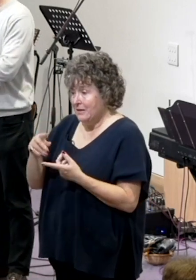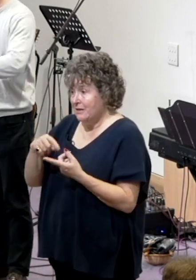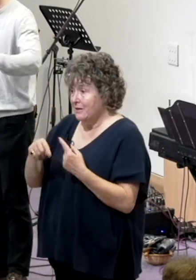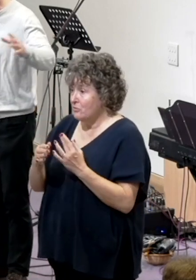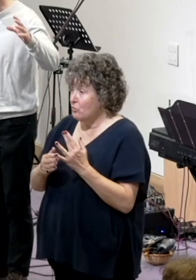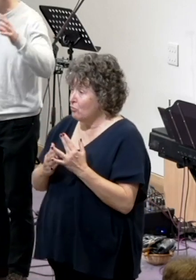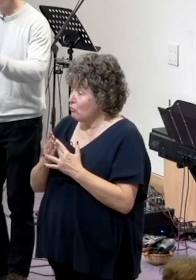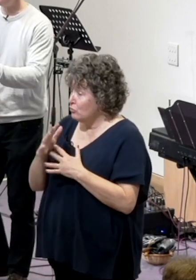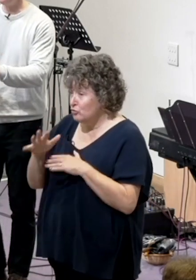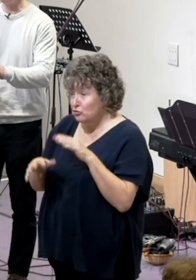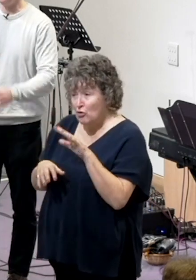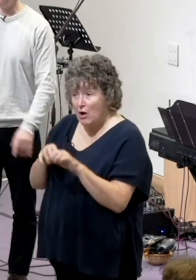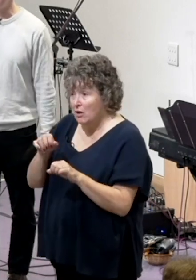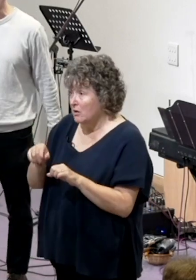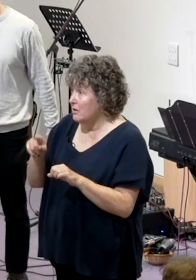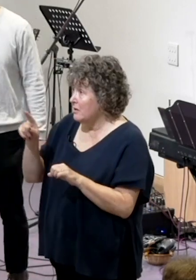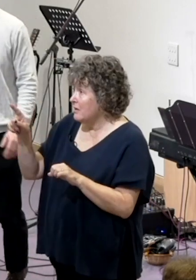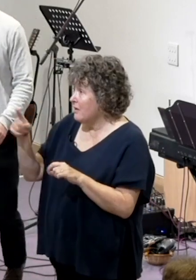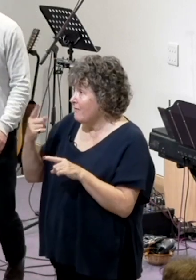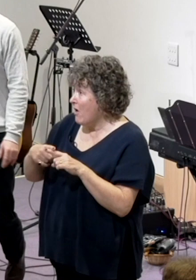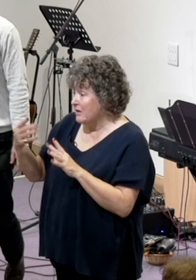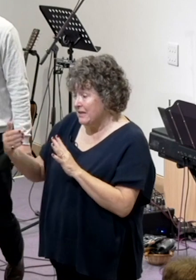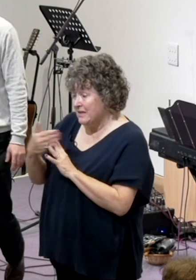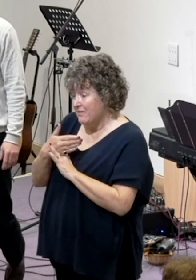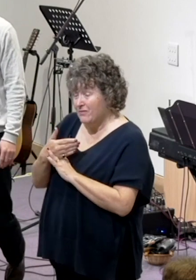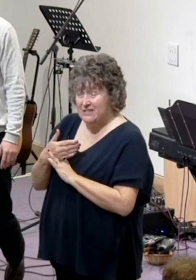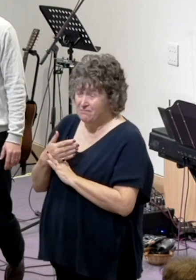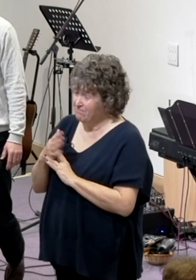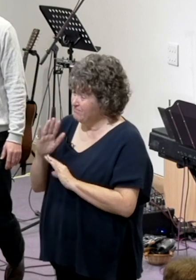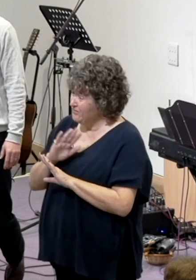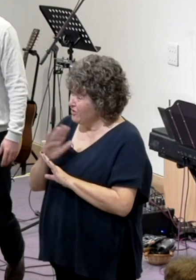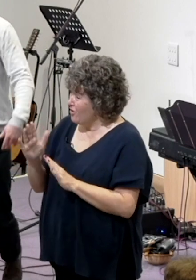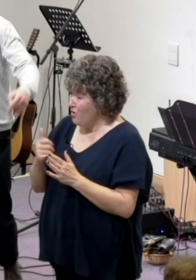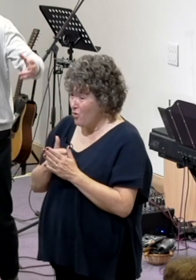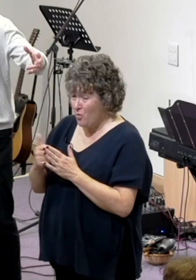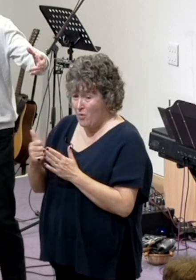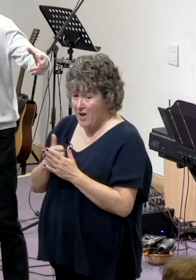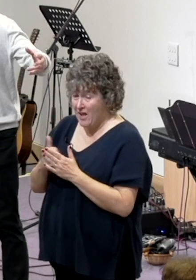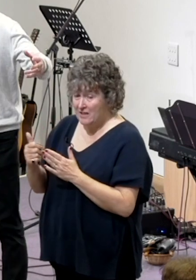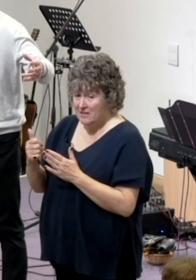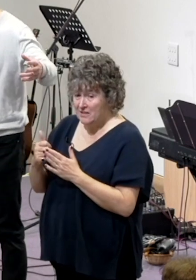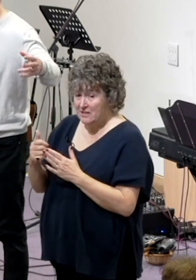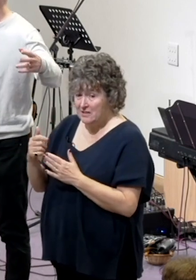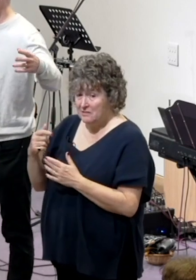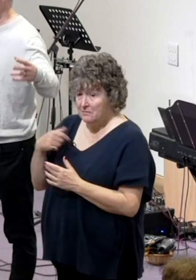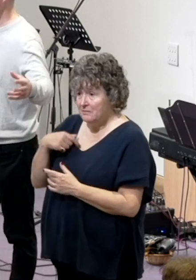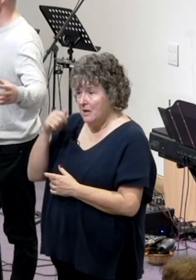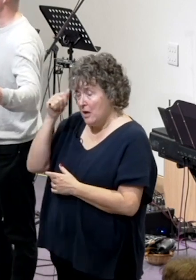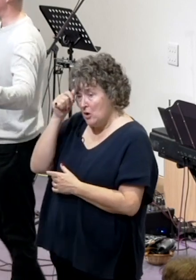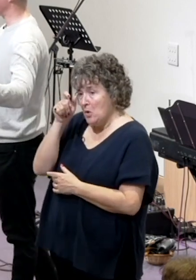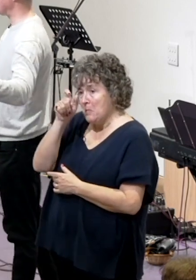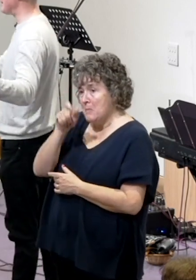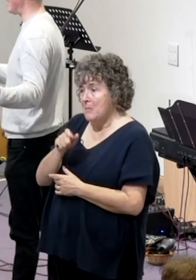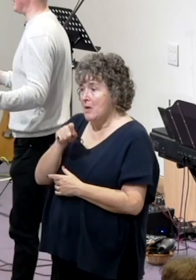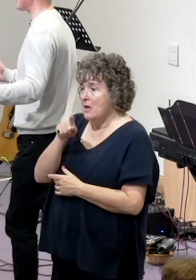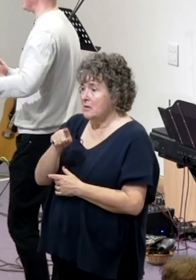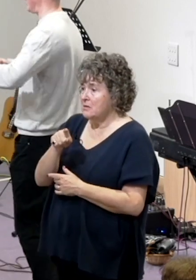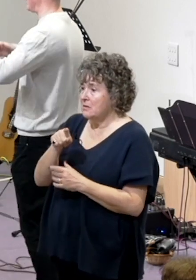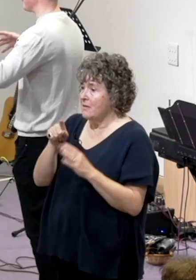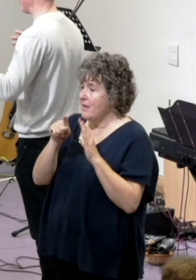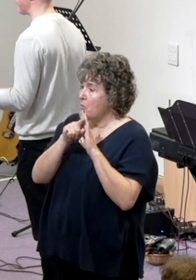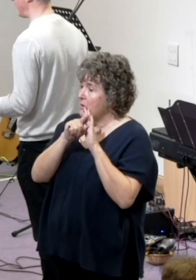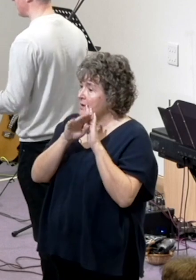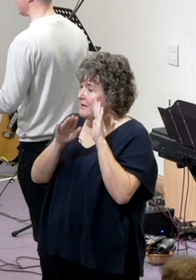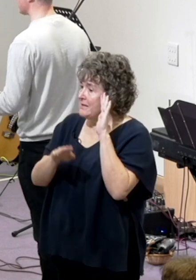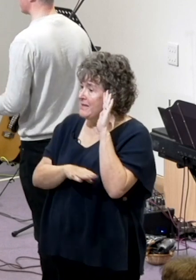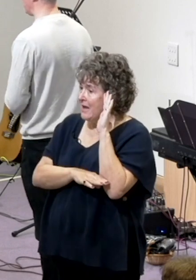and doesn't always step in to help us straight away. I know of someone who found themselves in debt. They had